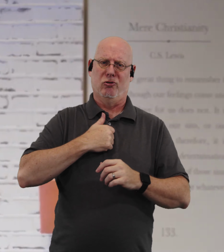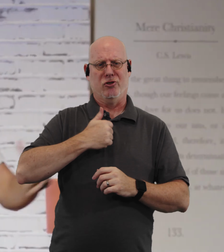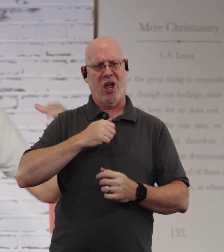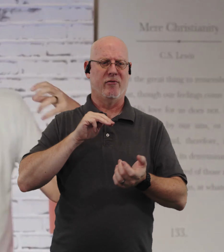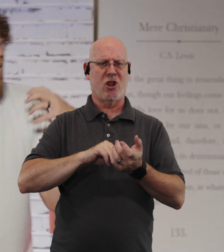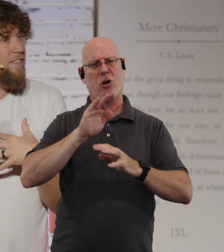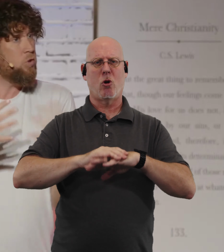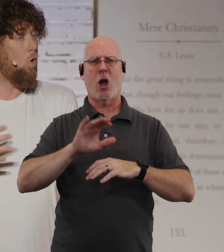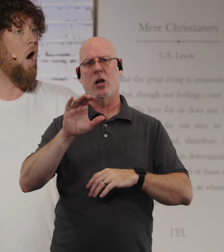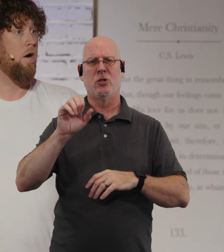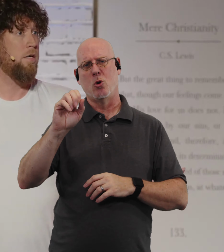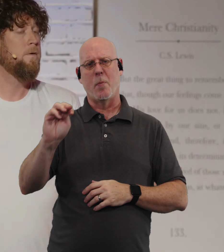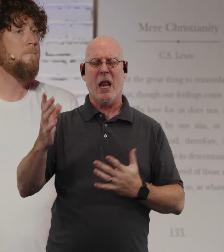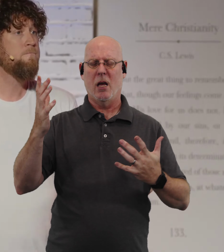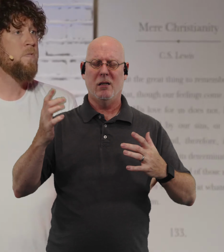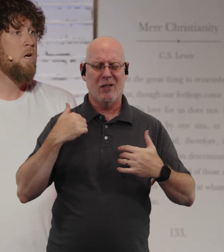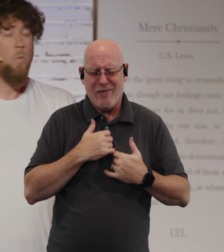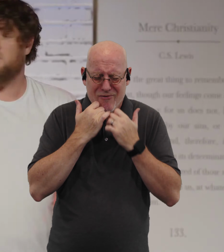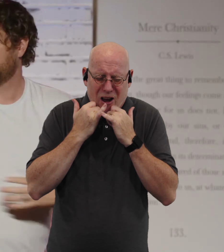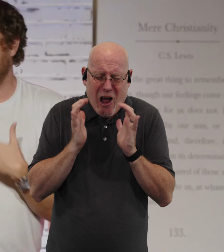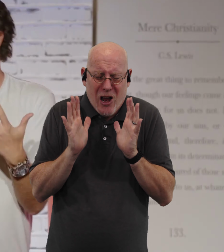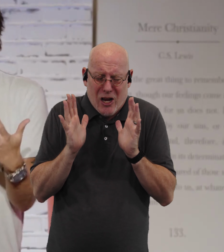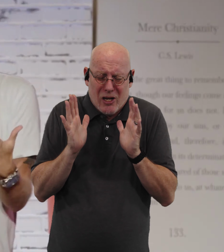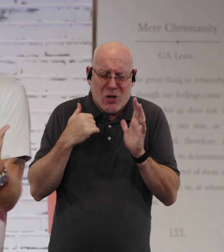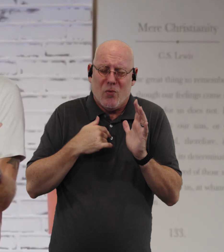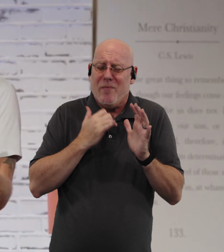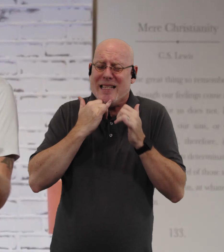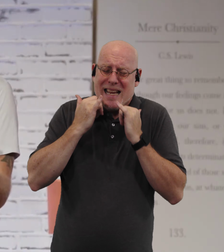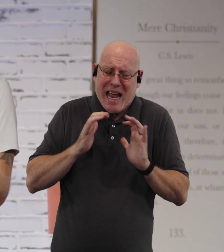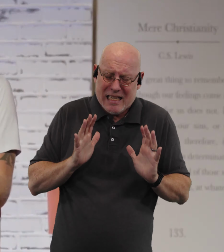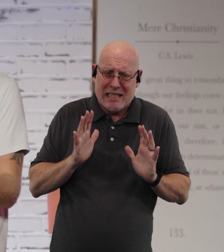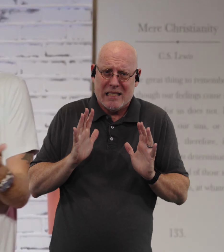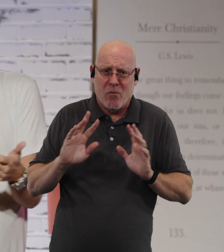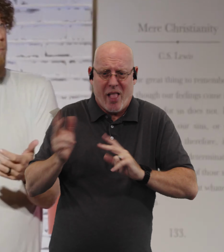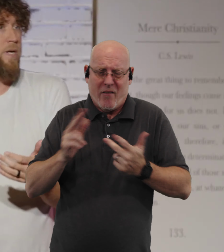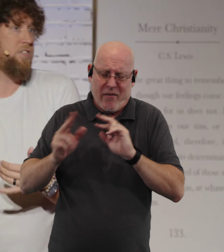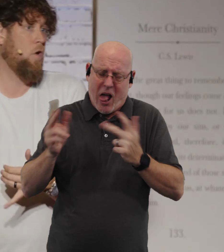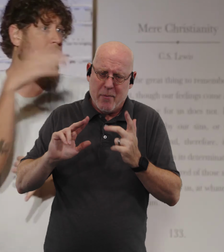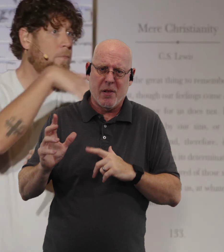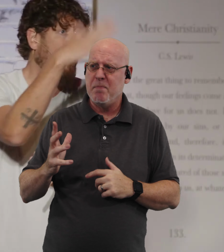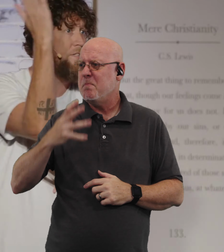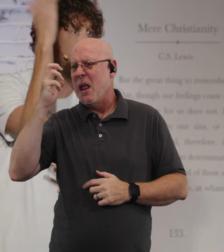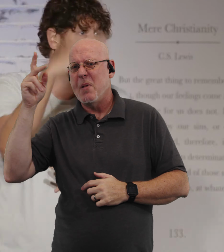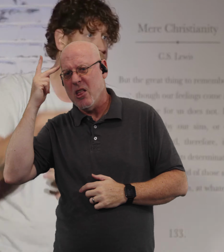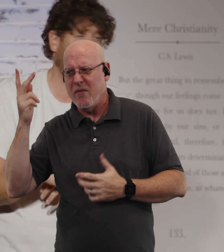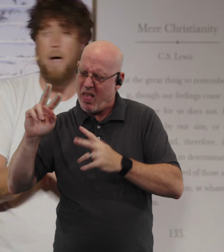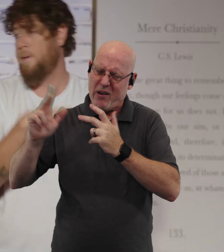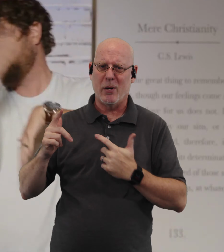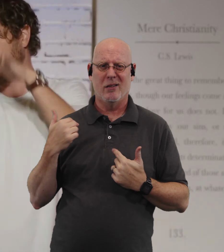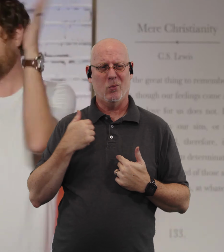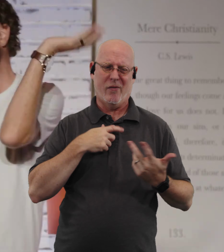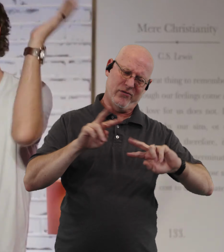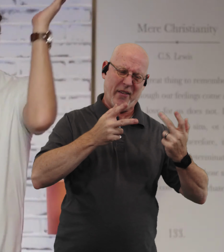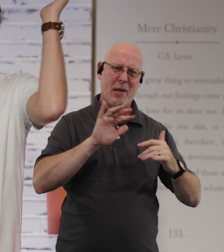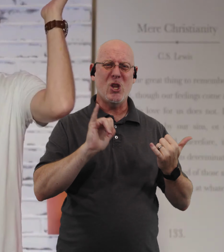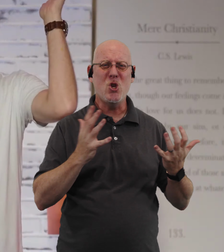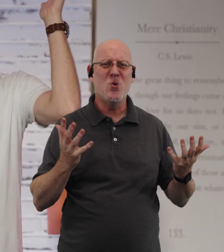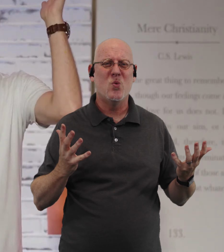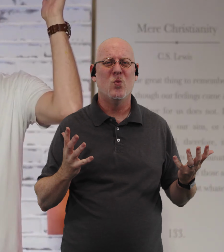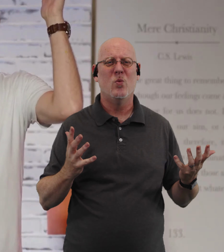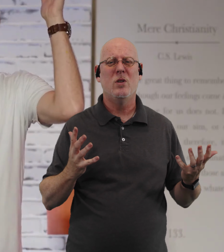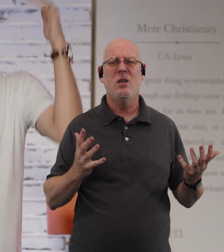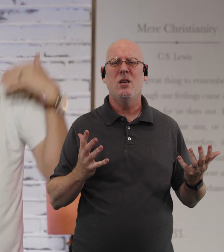media, like, we've gotten things wrong. We just gotten things wrong. We flip-flopped. We get so mad with politicians and they flip-flop, but we just flip-flop all